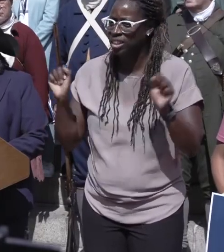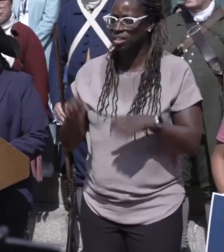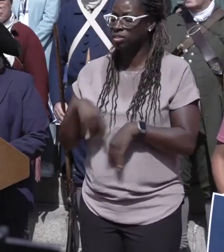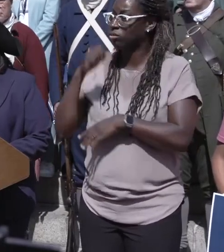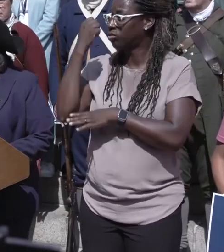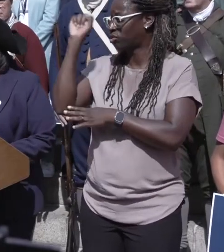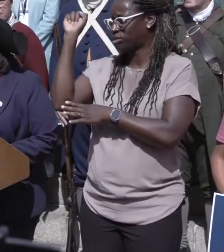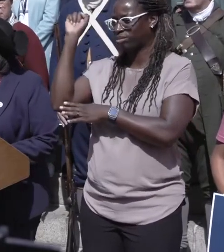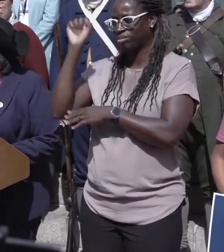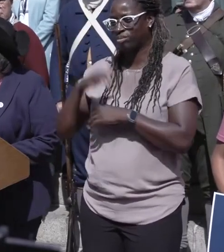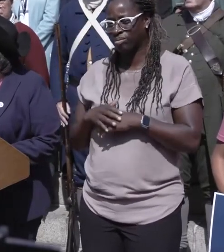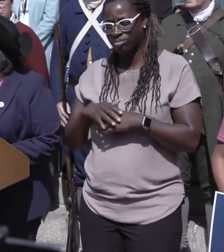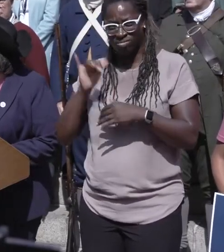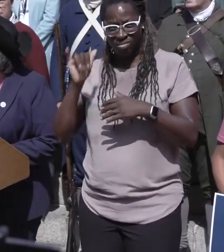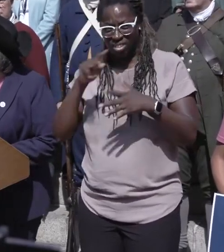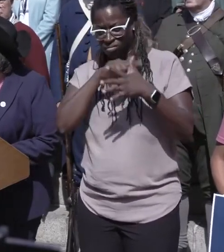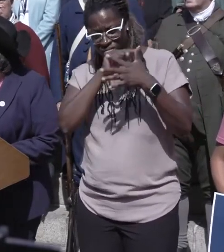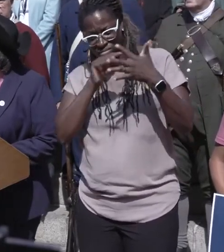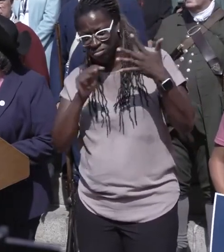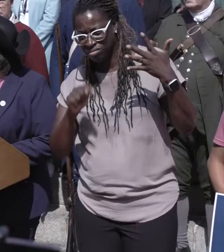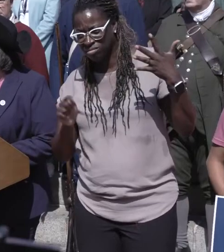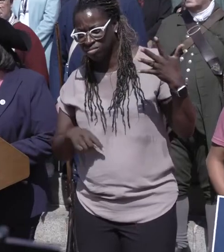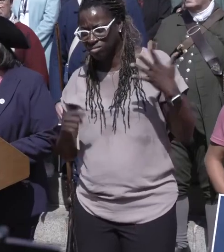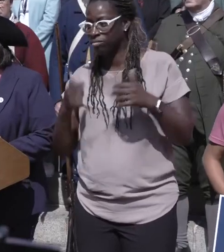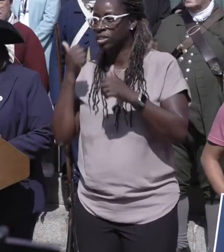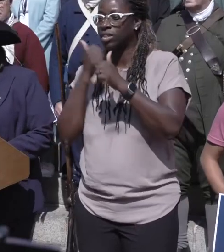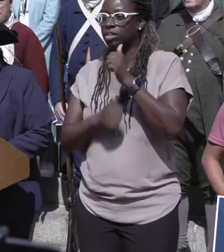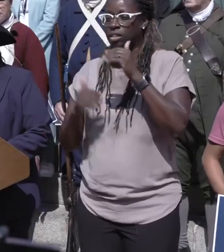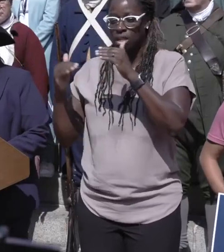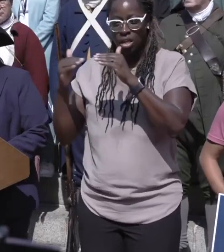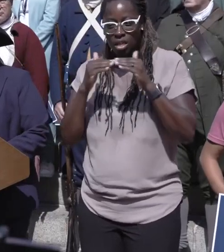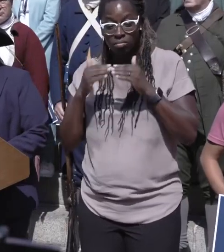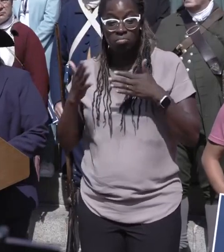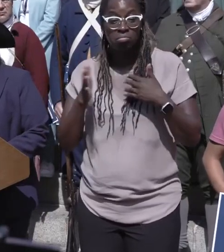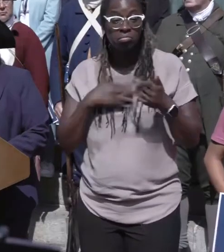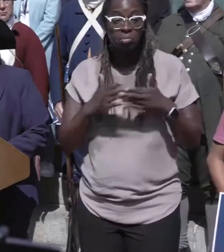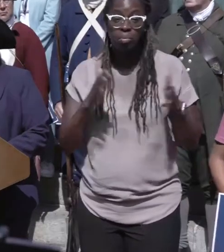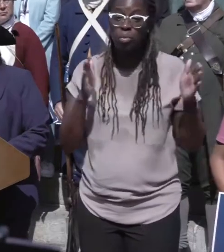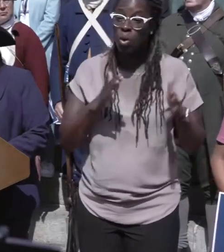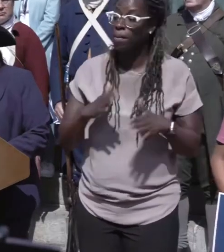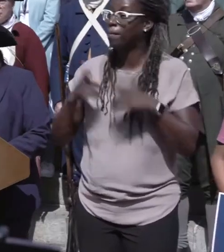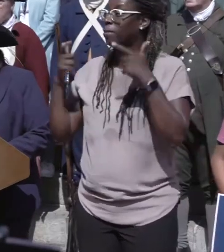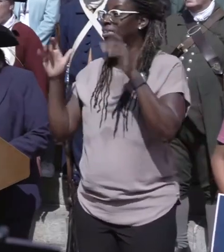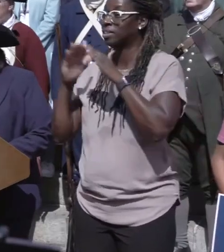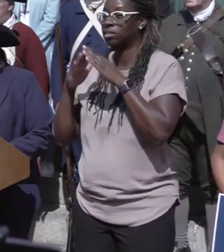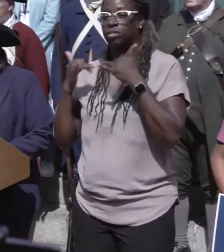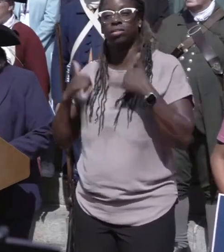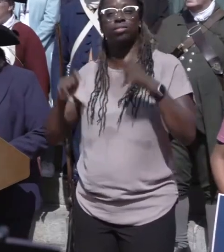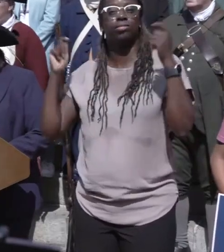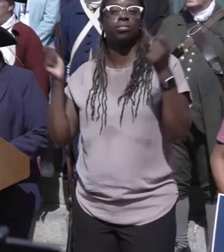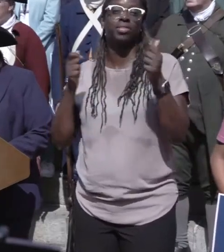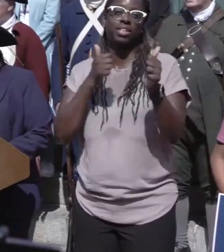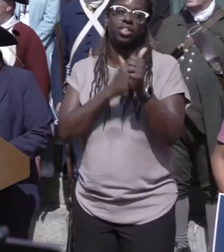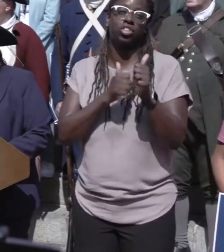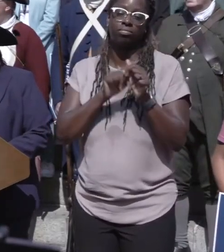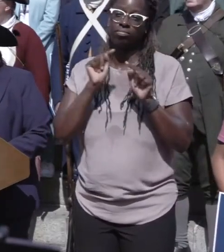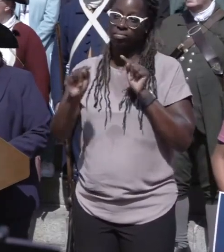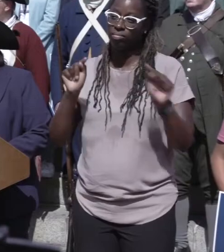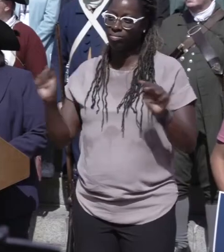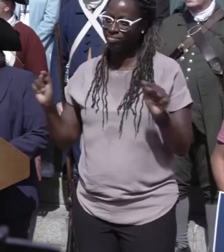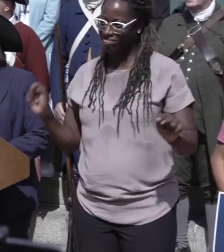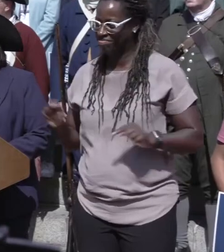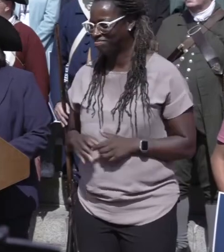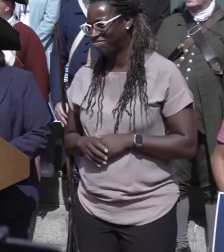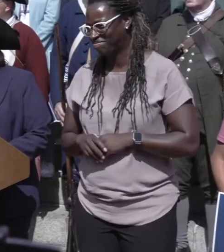benefit, and every Main Street can feel the love as we tell these authentic stories. The goal of Massachusetts 250 is, as the governor